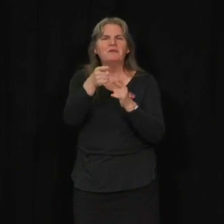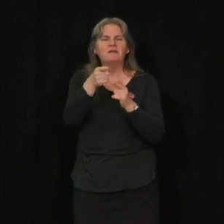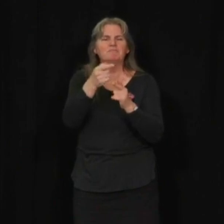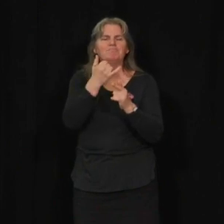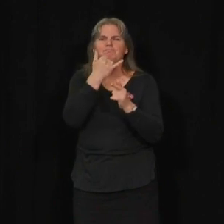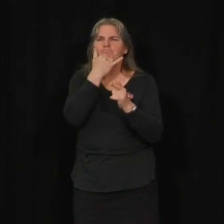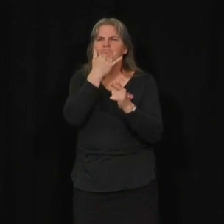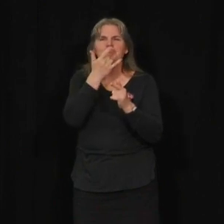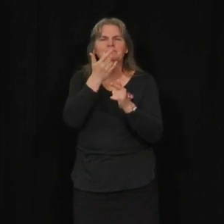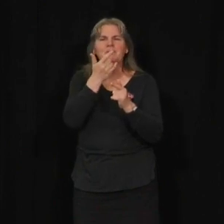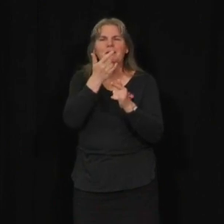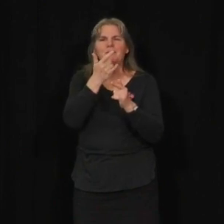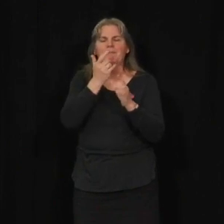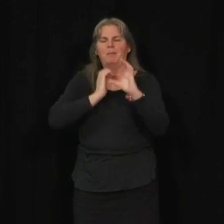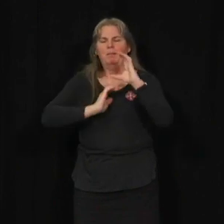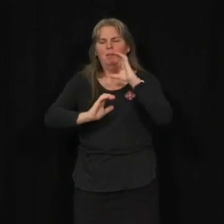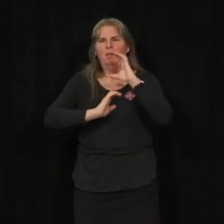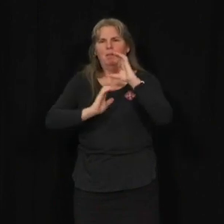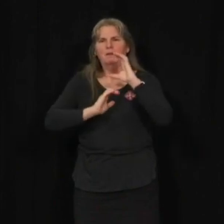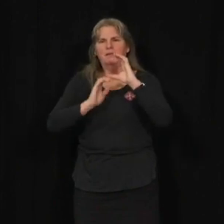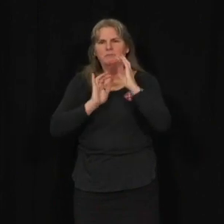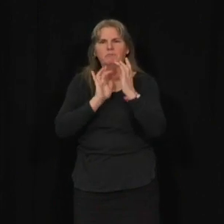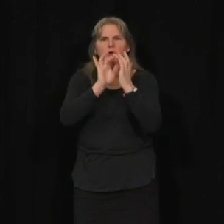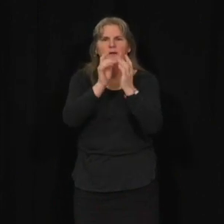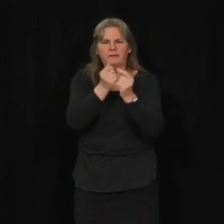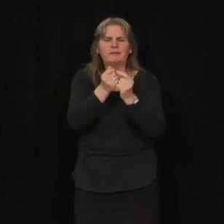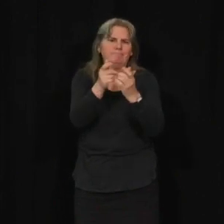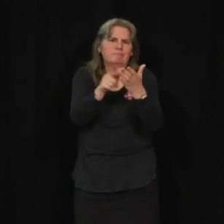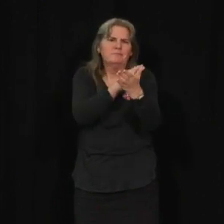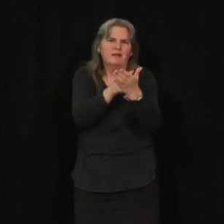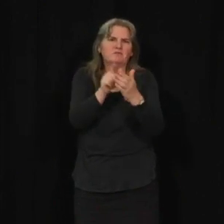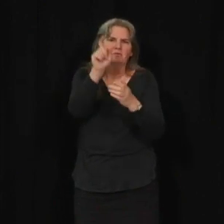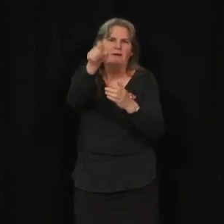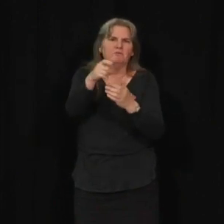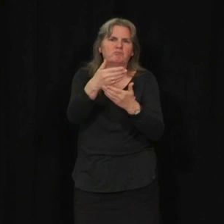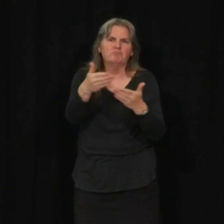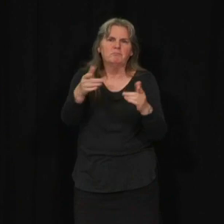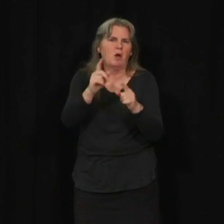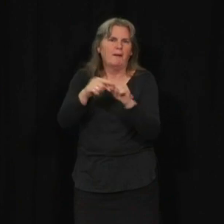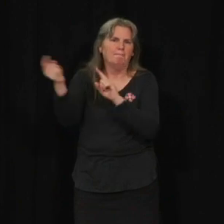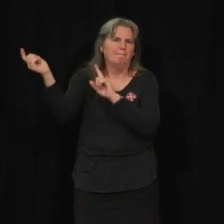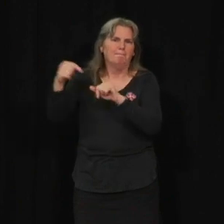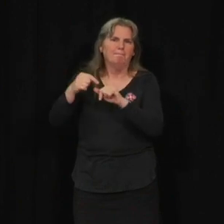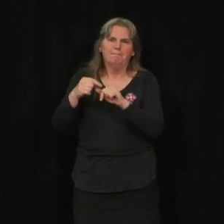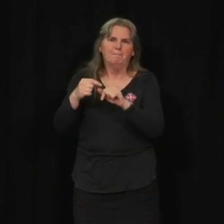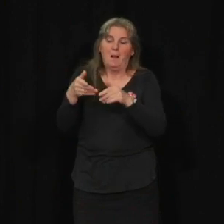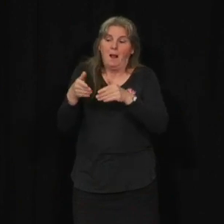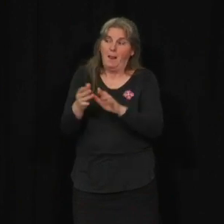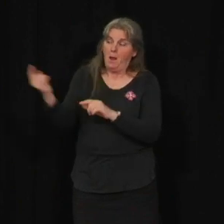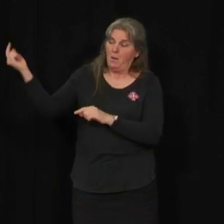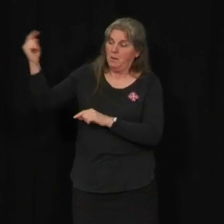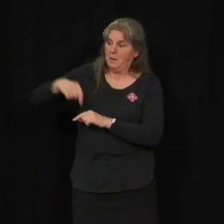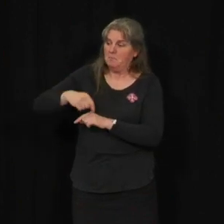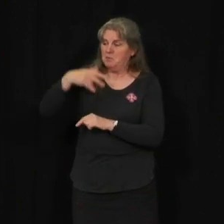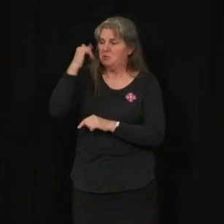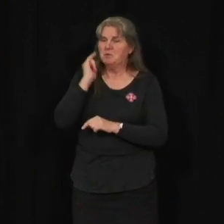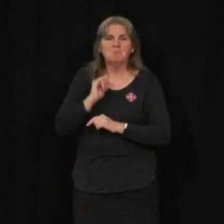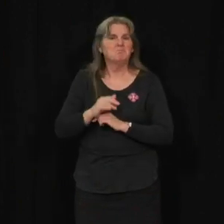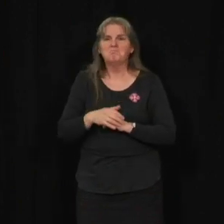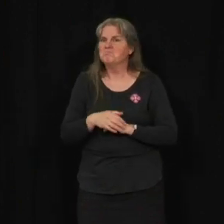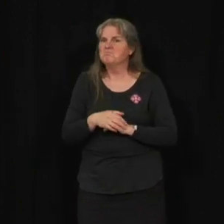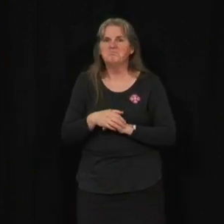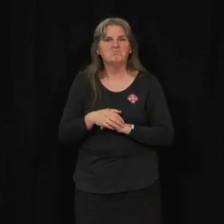still some communication connections to be made. But we will not be in a position to meet